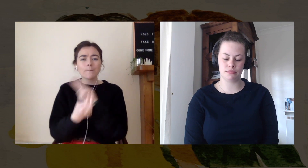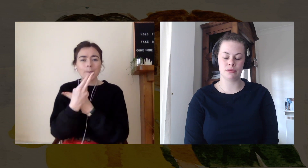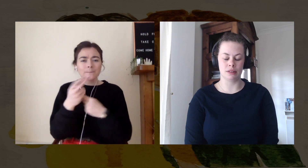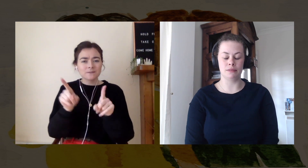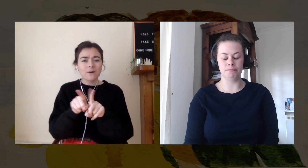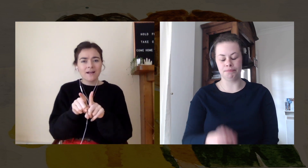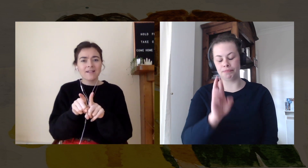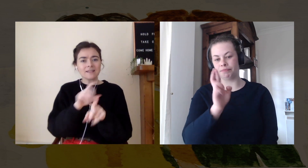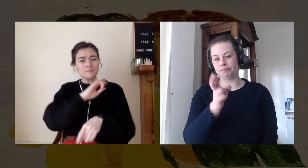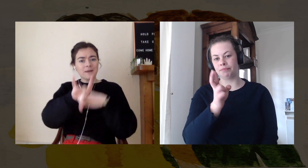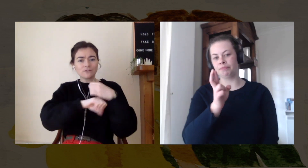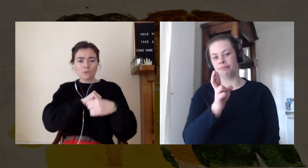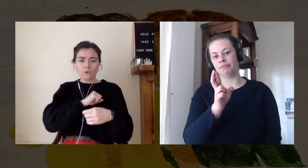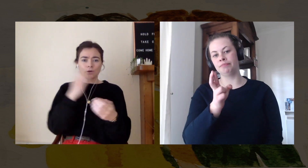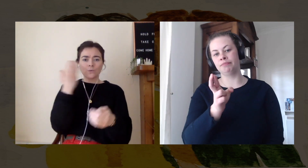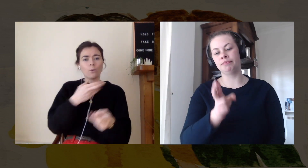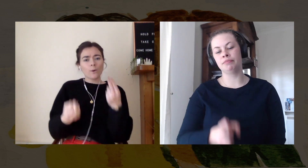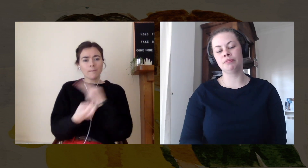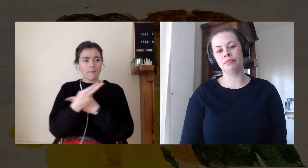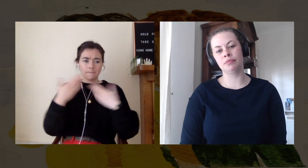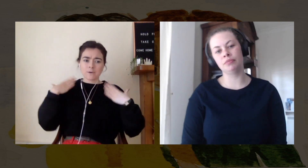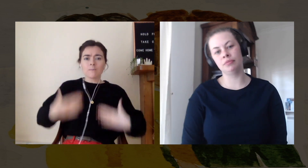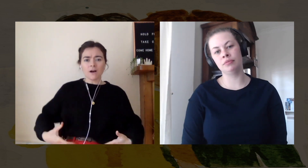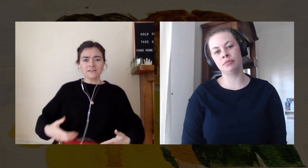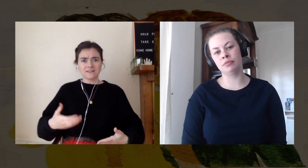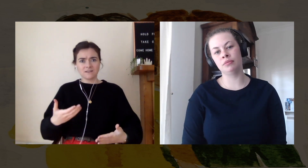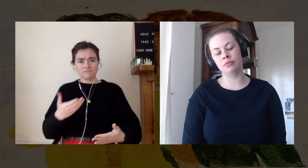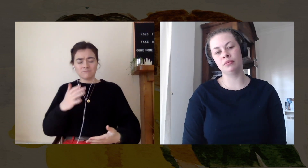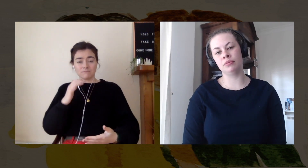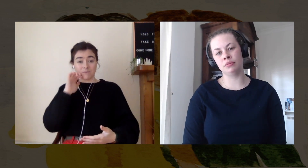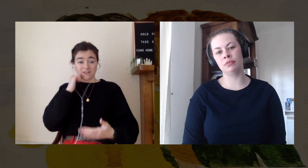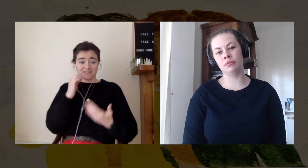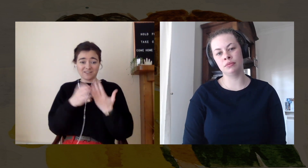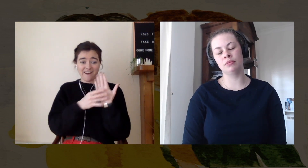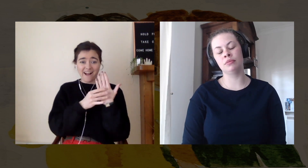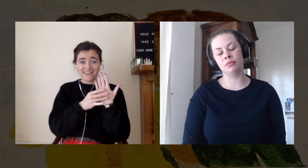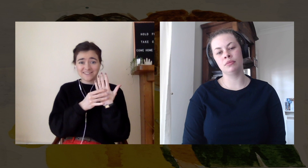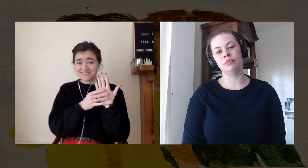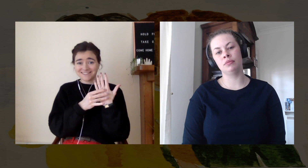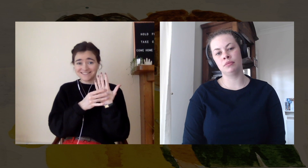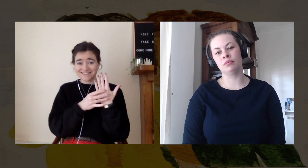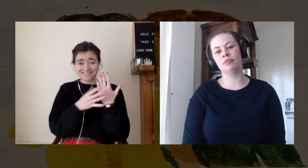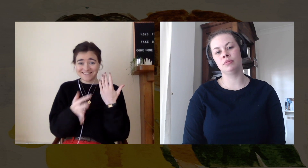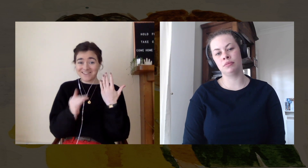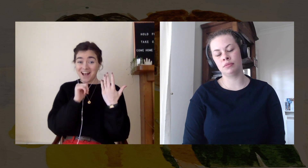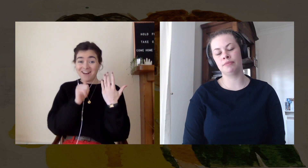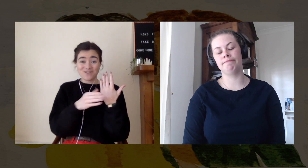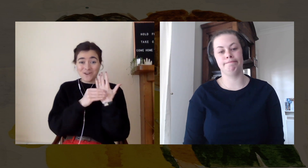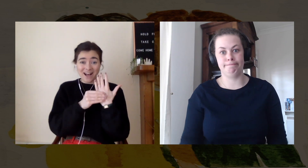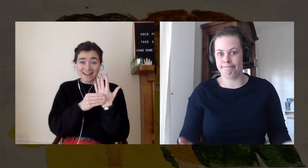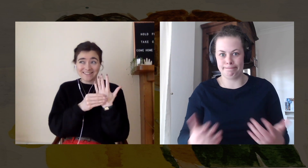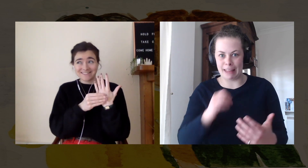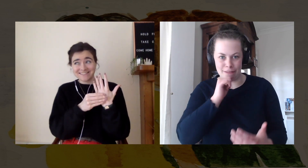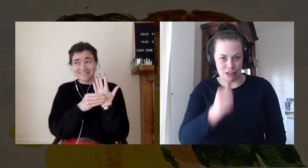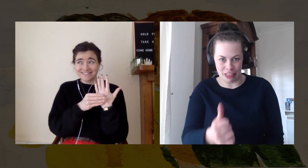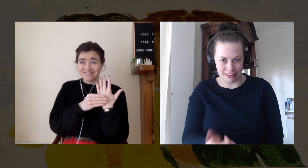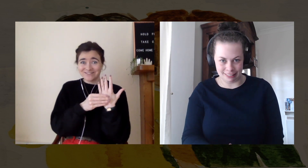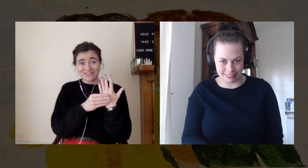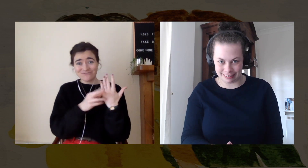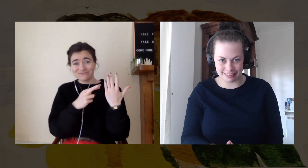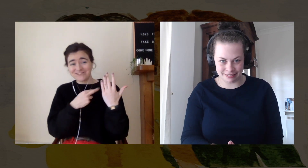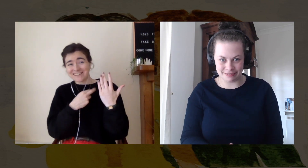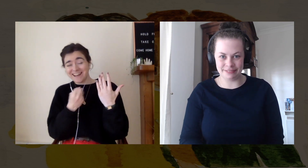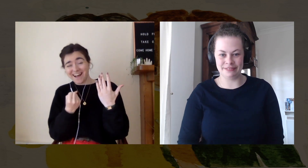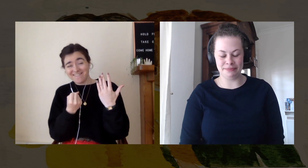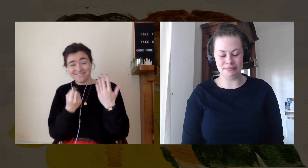because, you know, our hands at the end of the day, if we don't have our hands, what do we have? Don't really have a job.